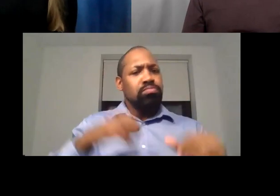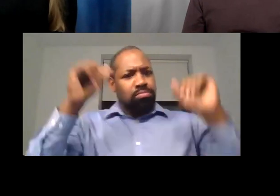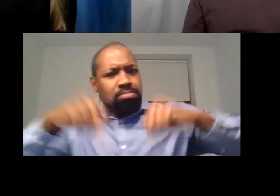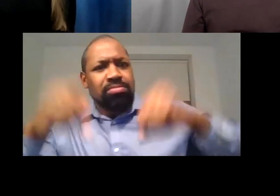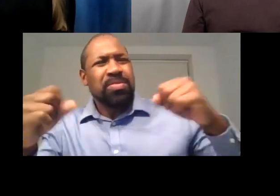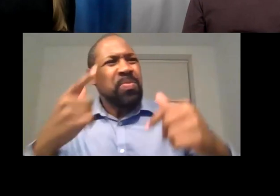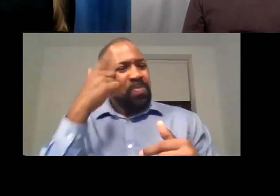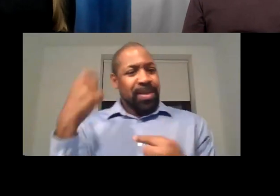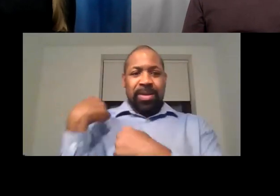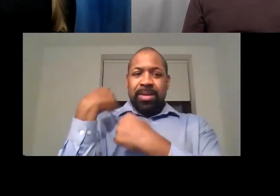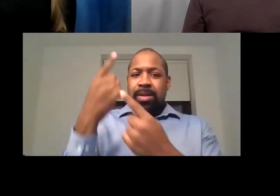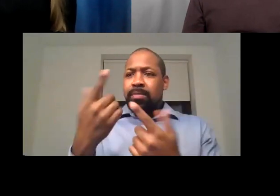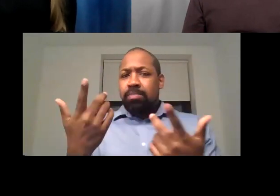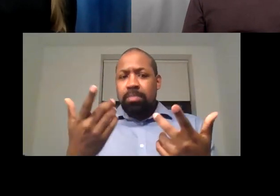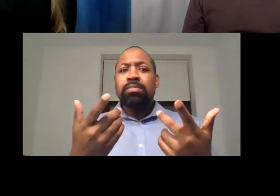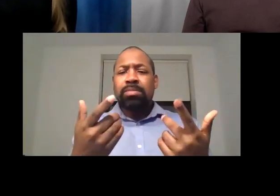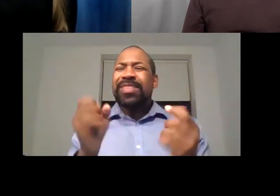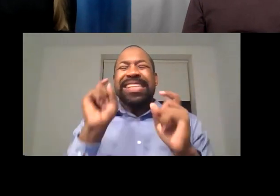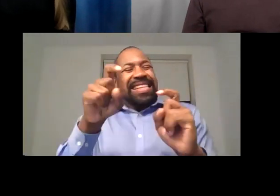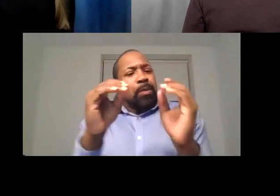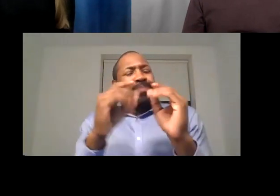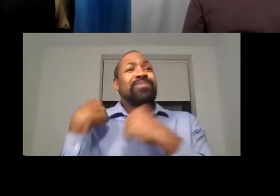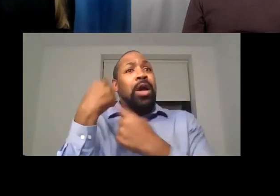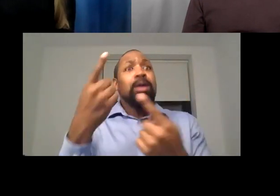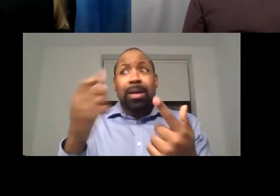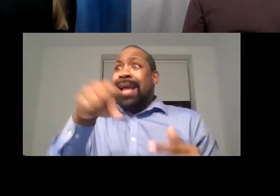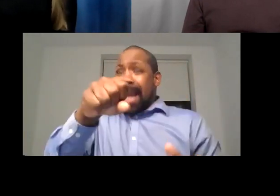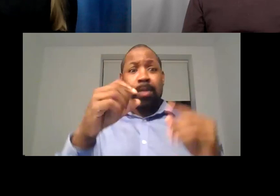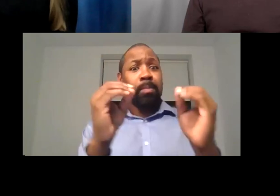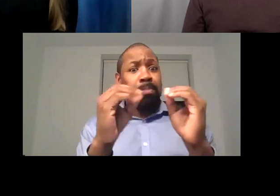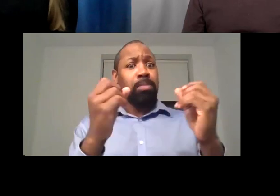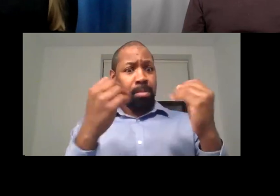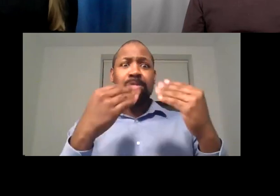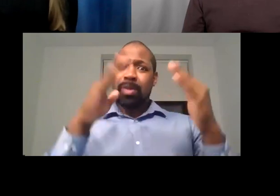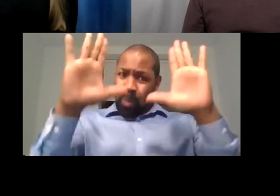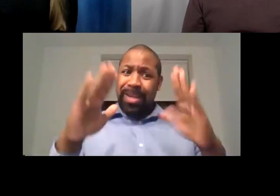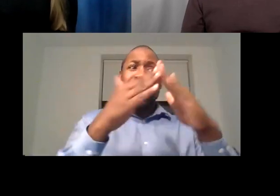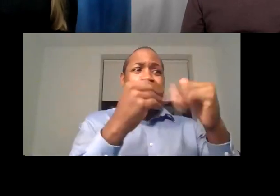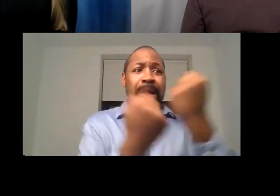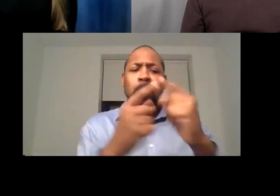empowered, they can be involved, and their voice can be a part of the discussion.